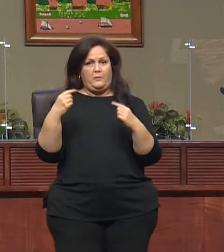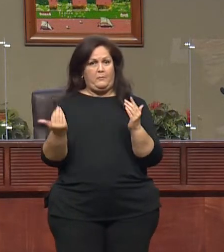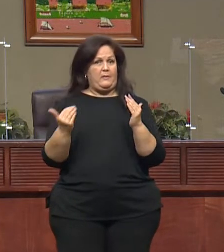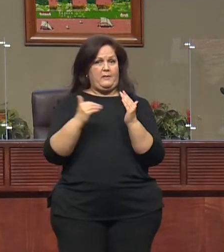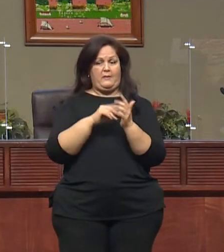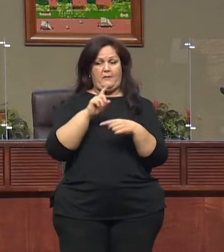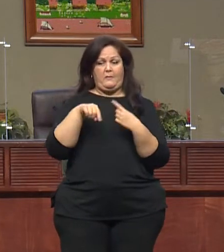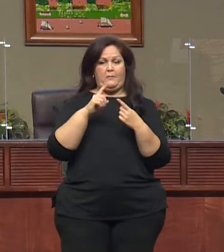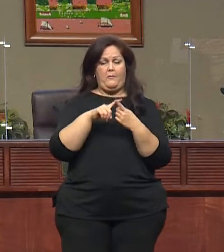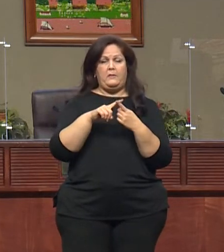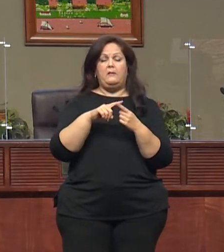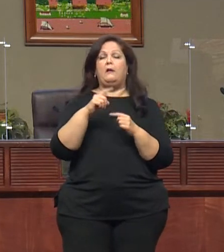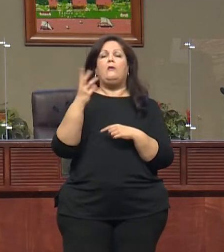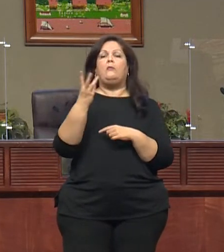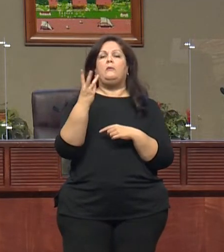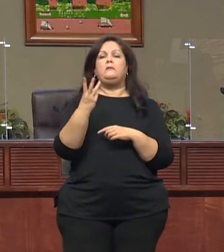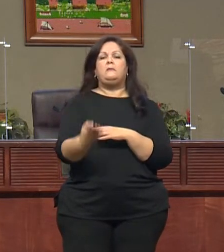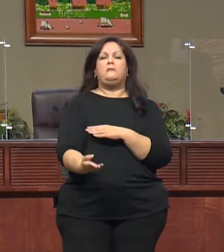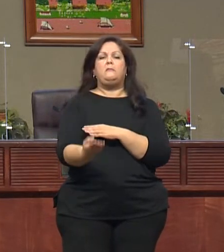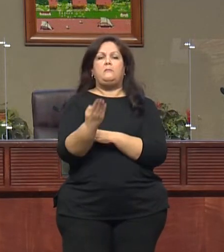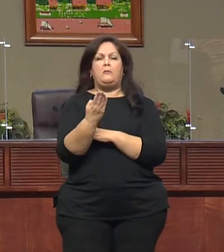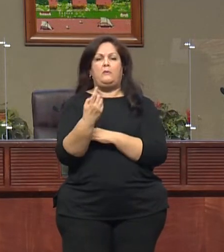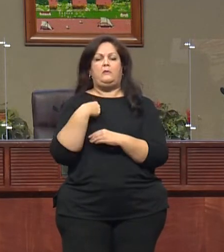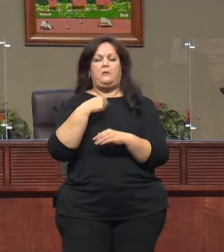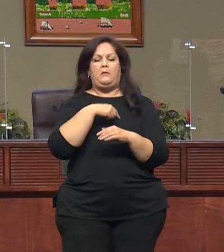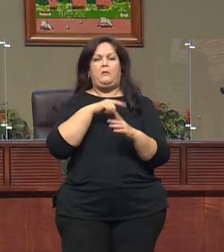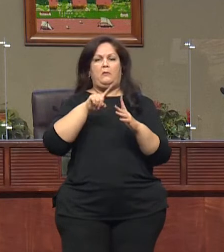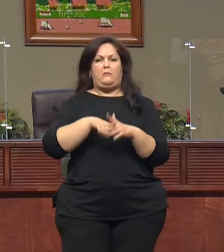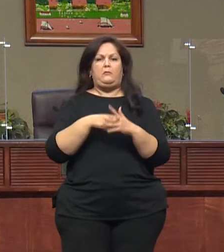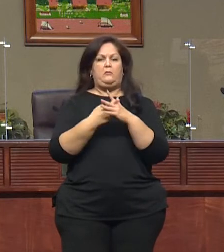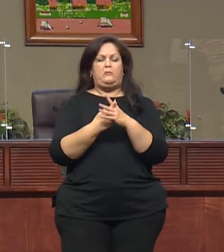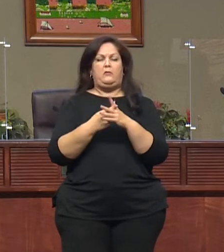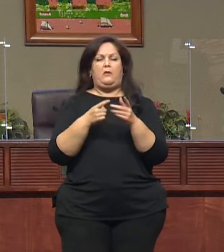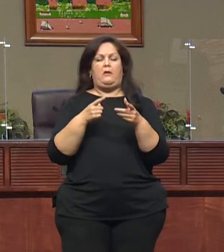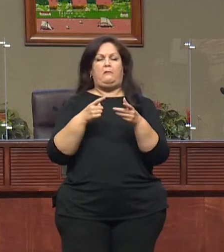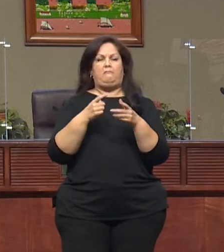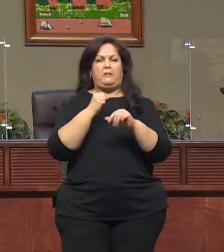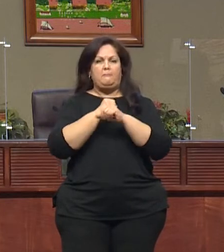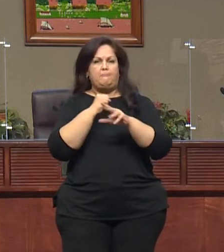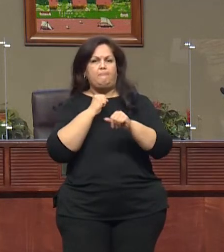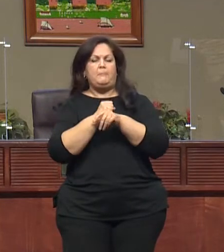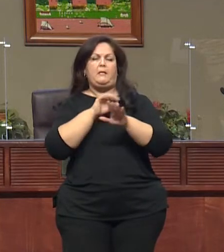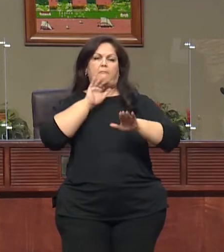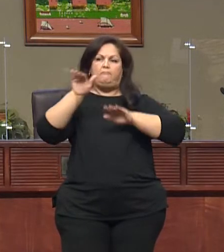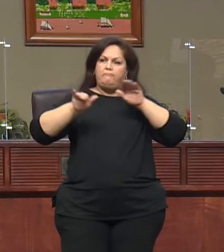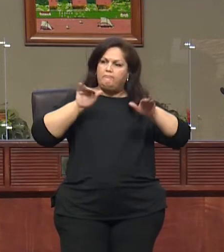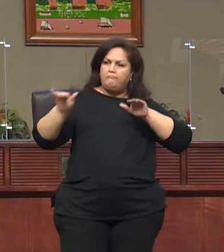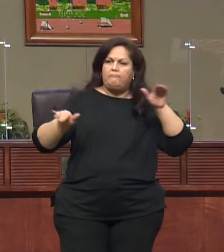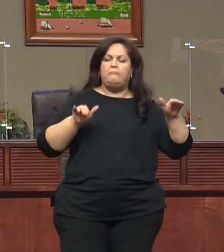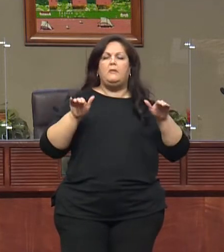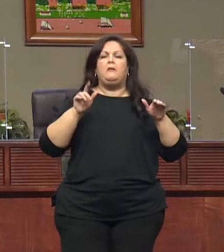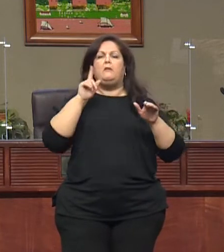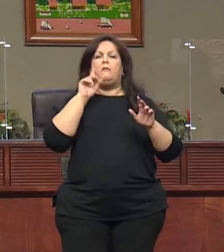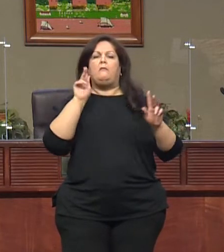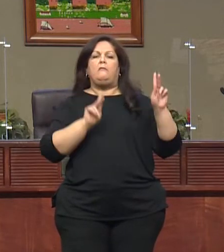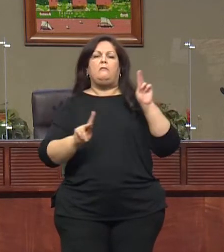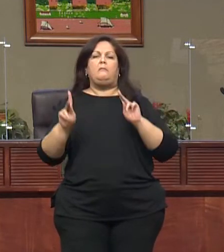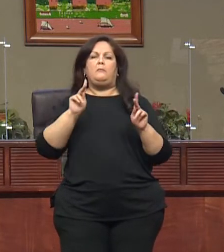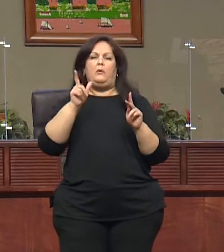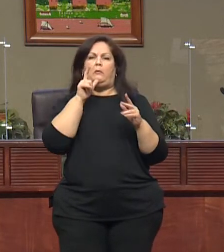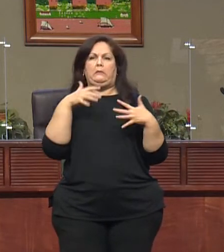Wednesday morning as we launch a county-wide campaign to combat